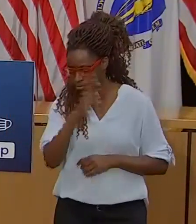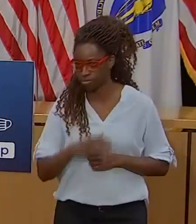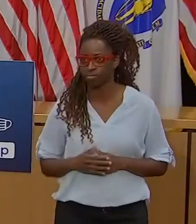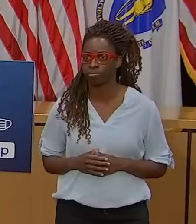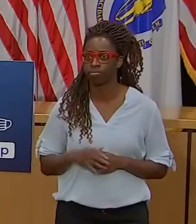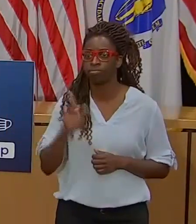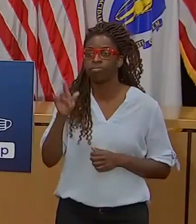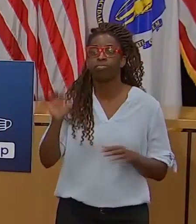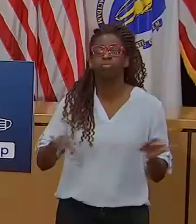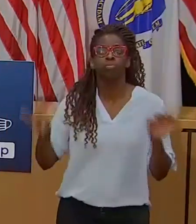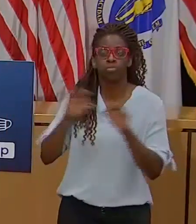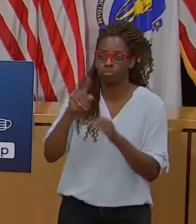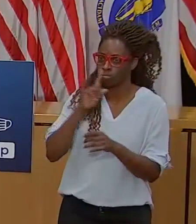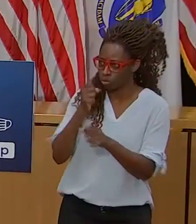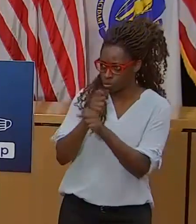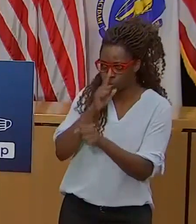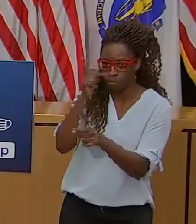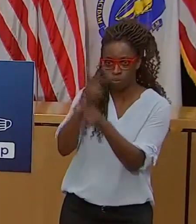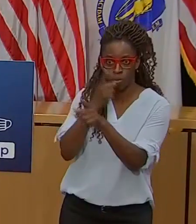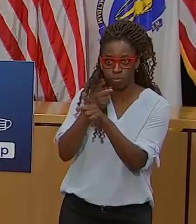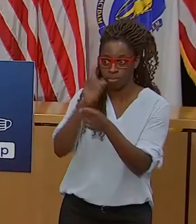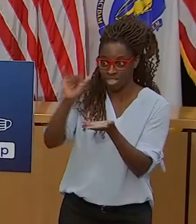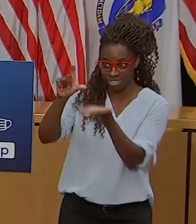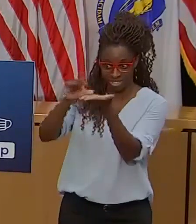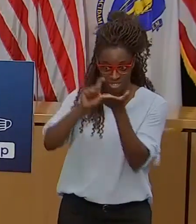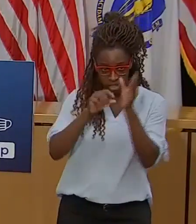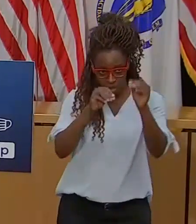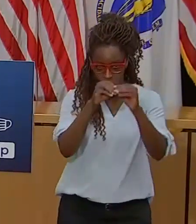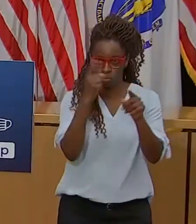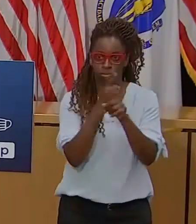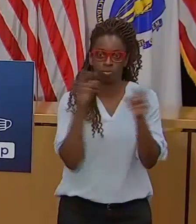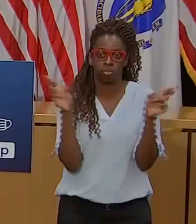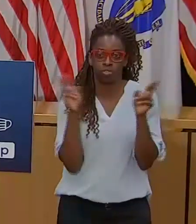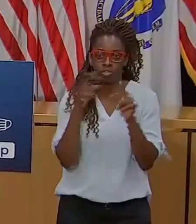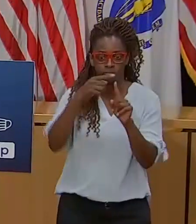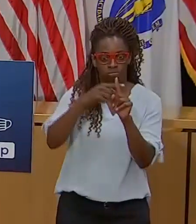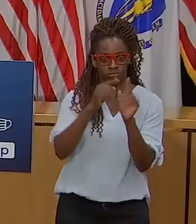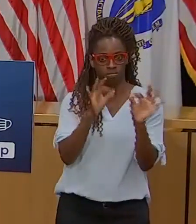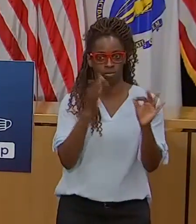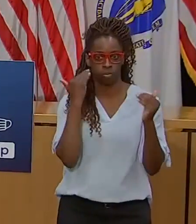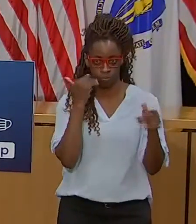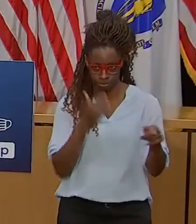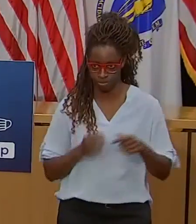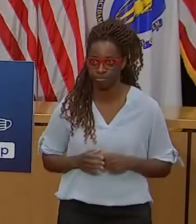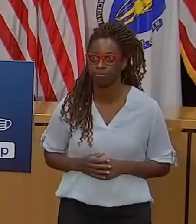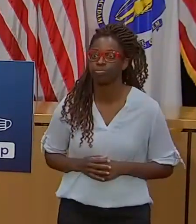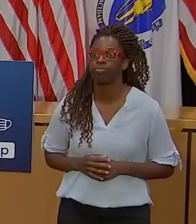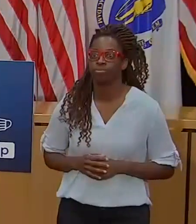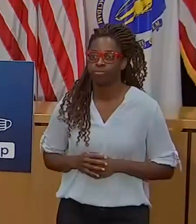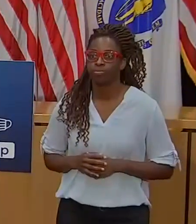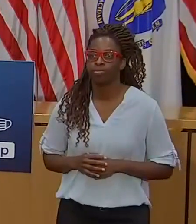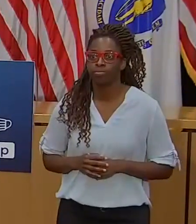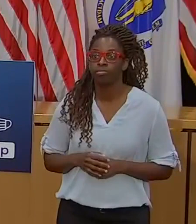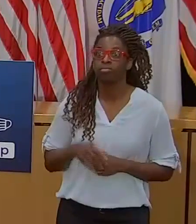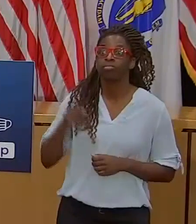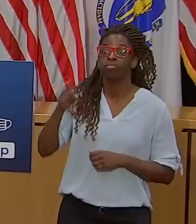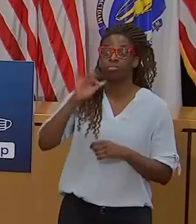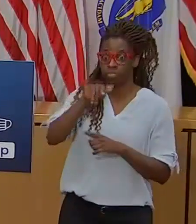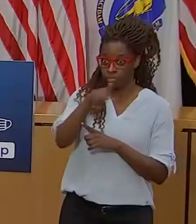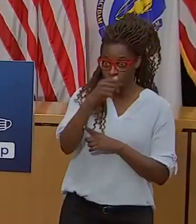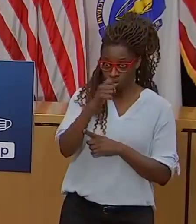the vaccine before they accept shipments. If phase one goes according to plan, we plan to start phase